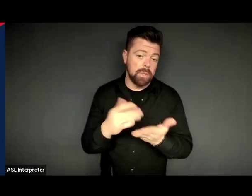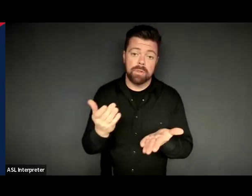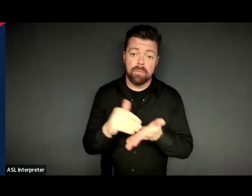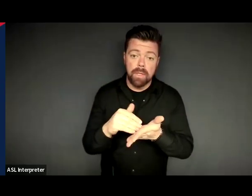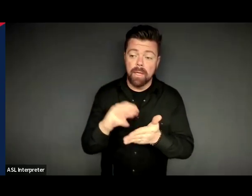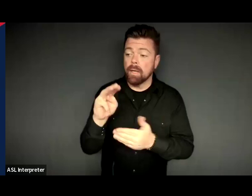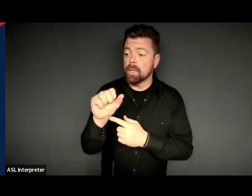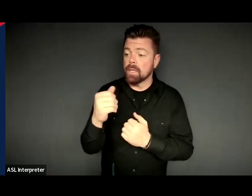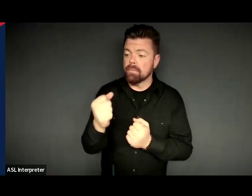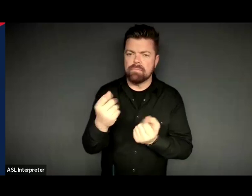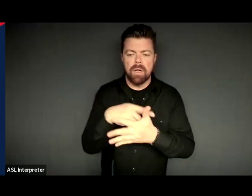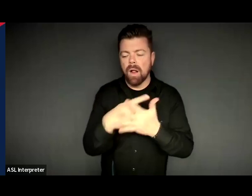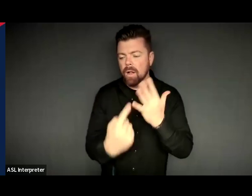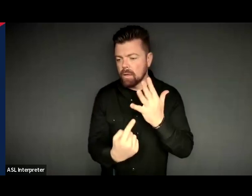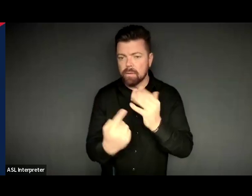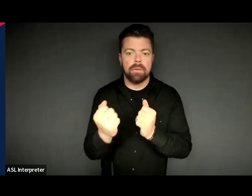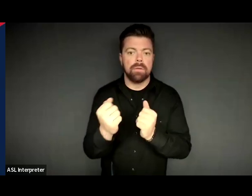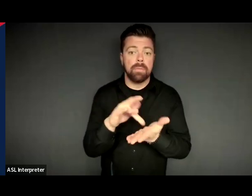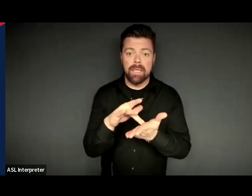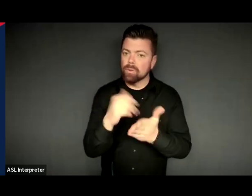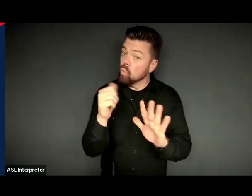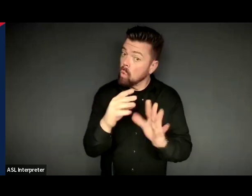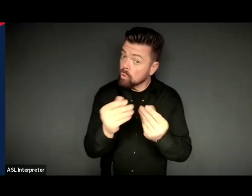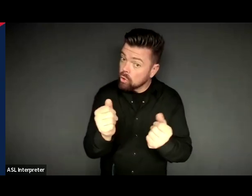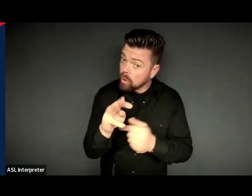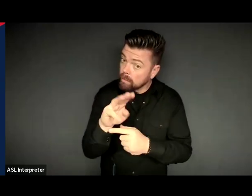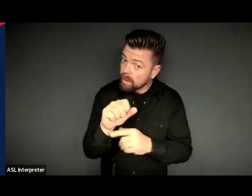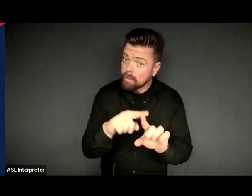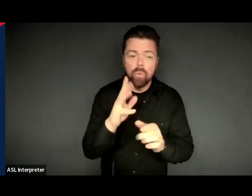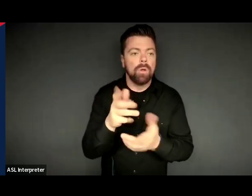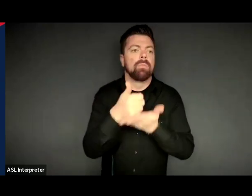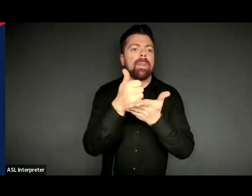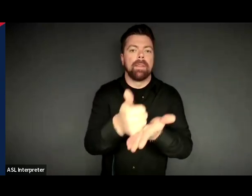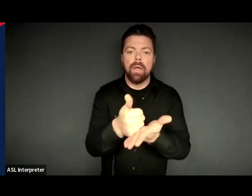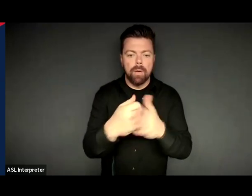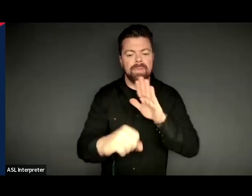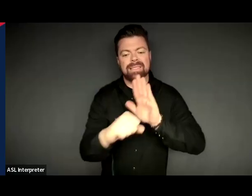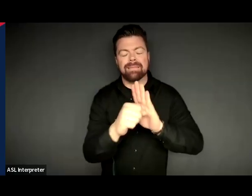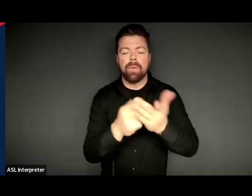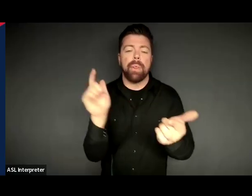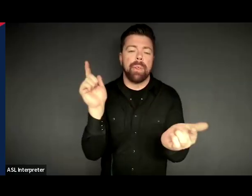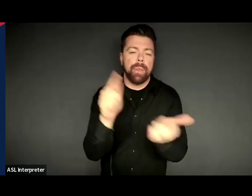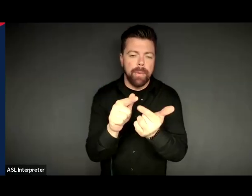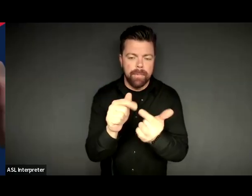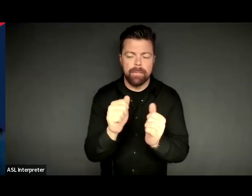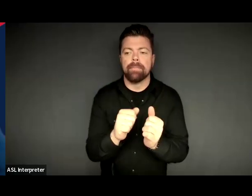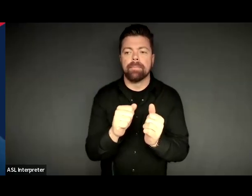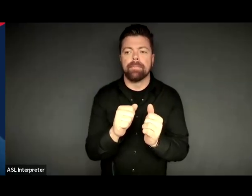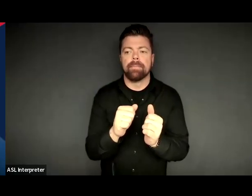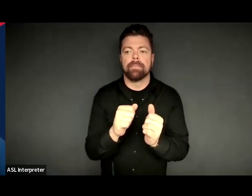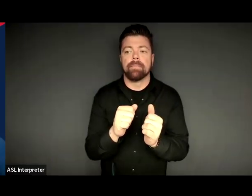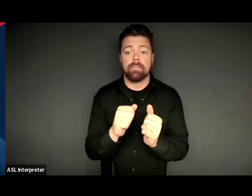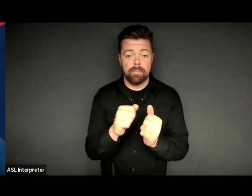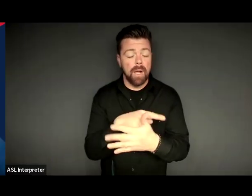of medication that won't cure MS, but will help your symptoms become a lot less. So look into all those